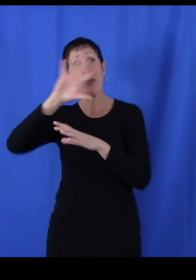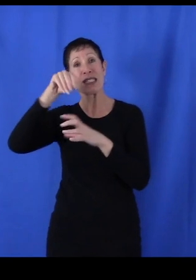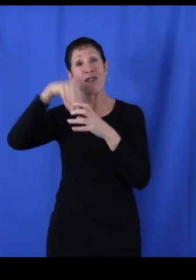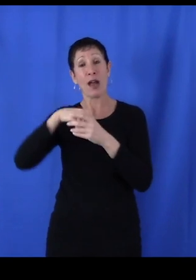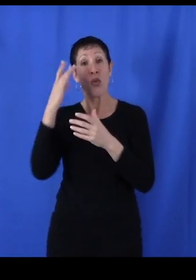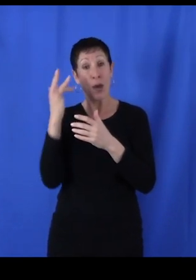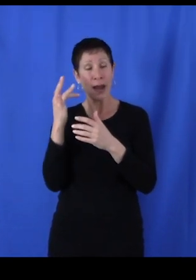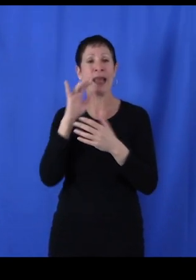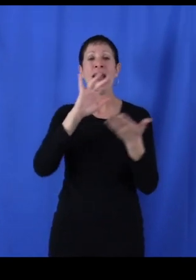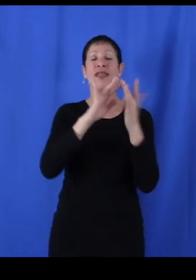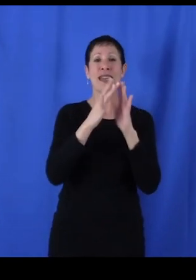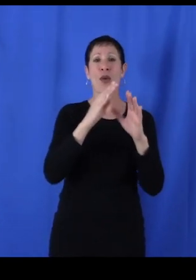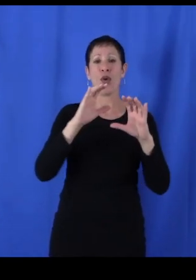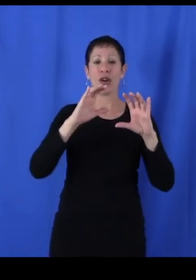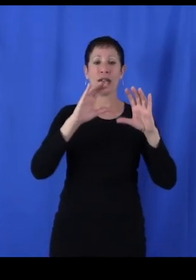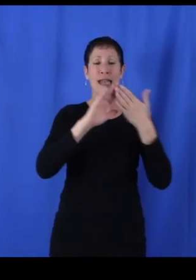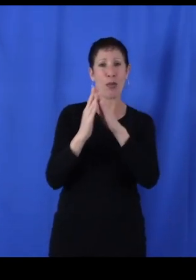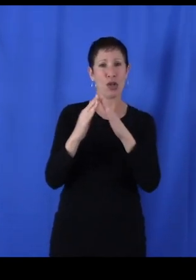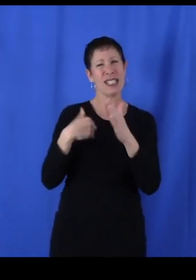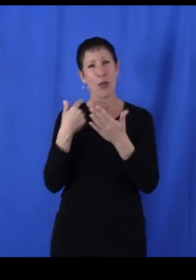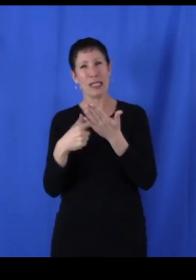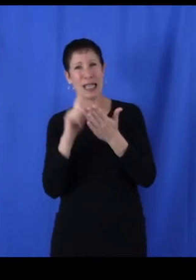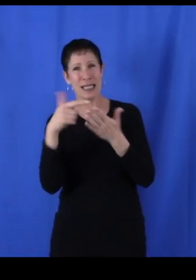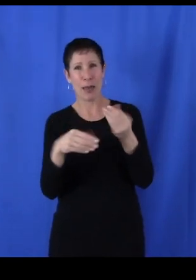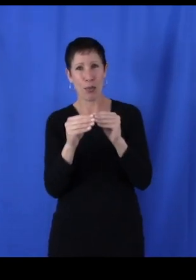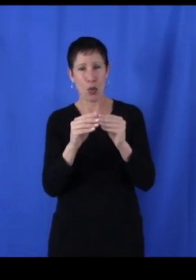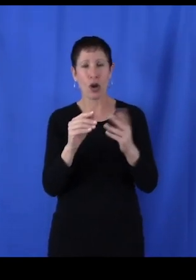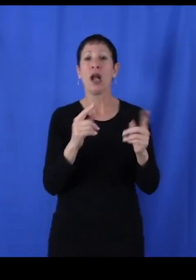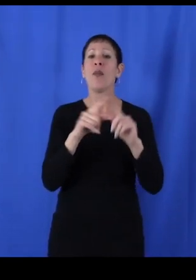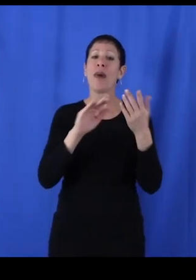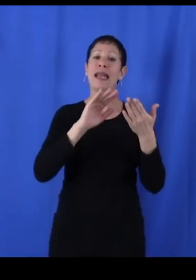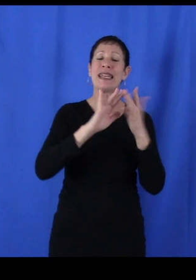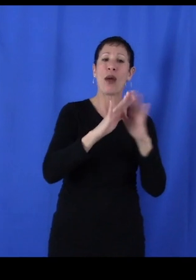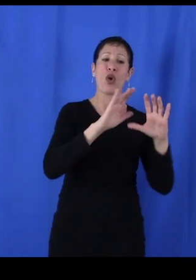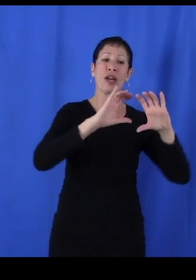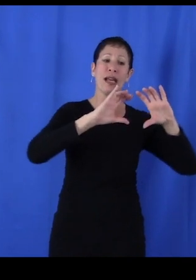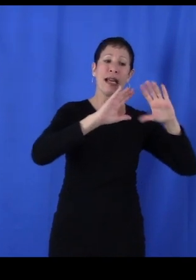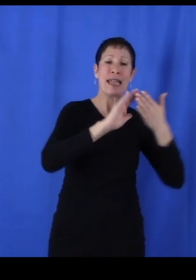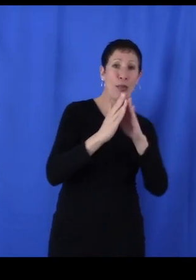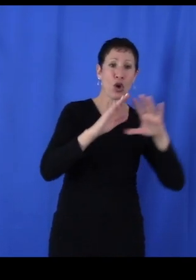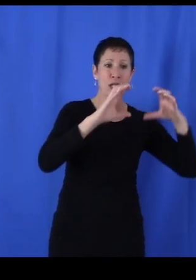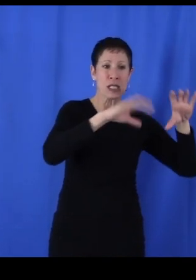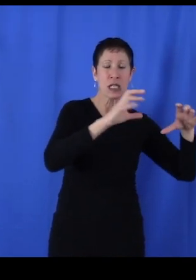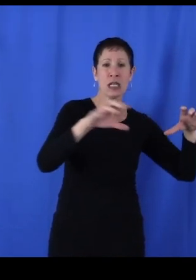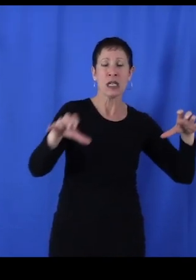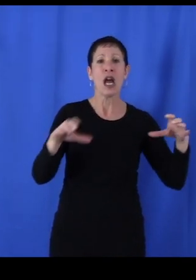because network neighborhoods, as I will talk a little bit more about later, presume segregation. They